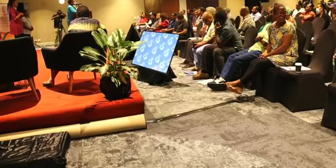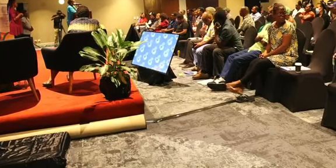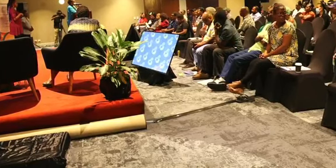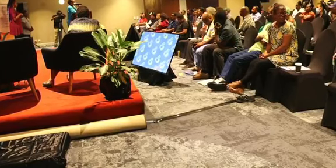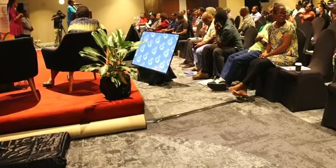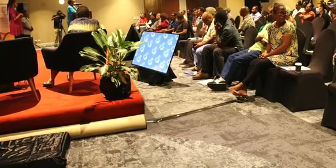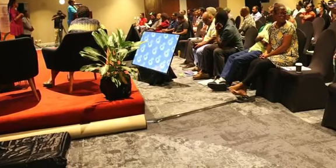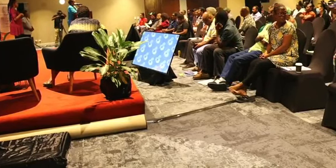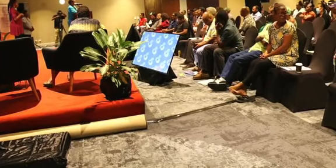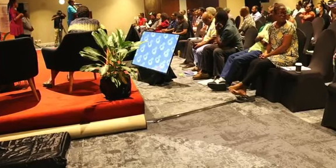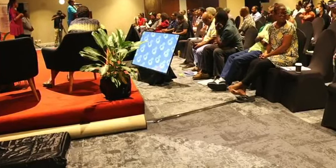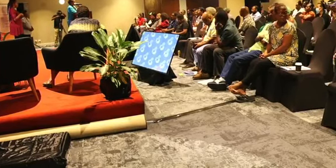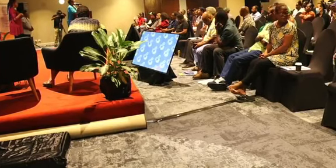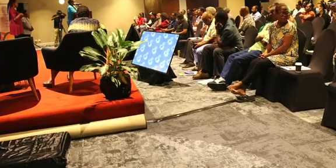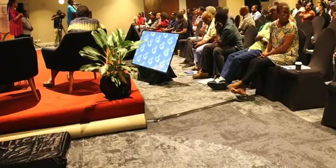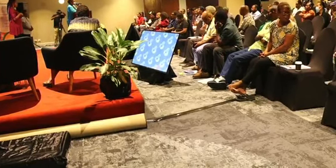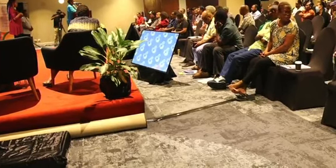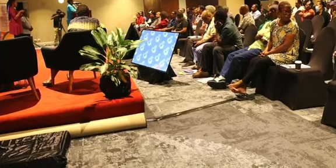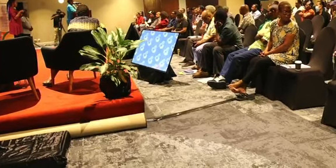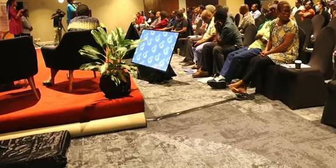So have you